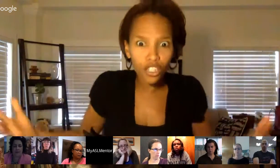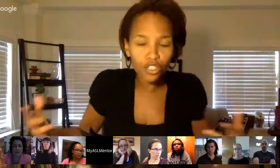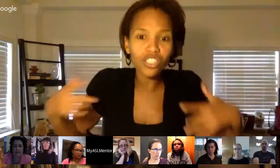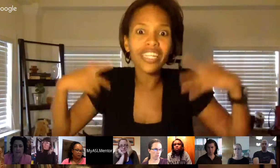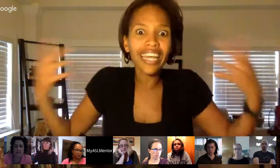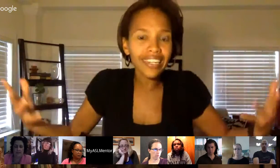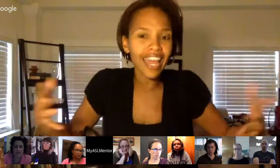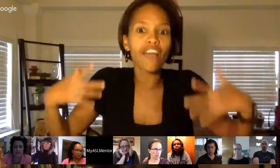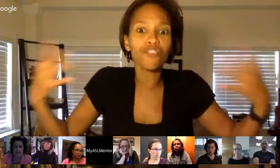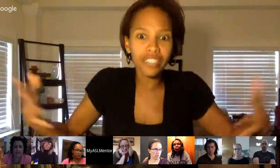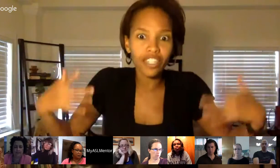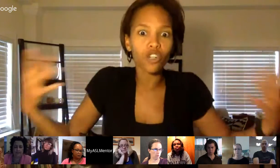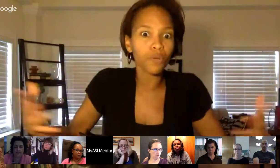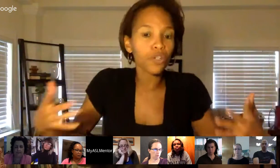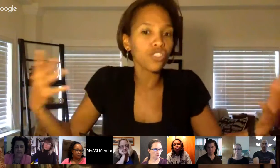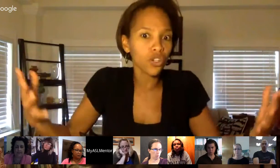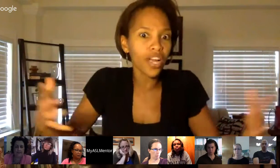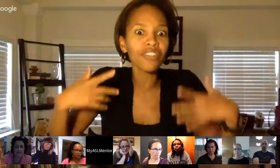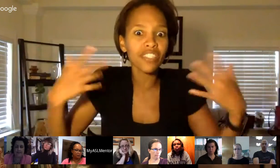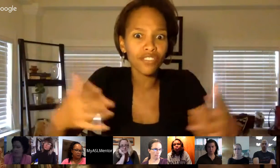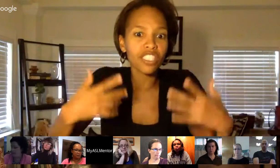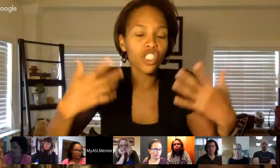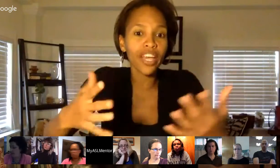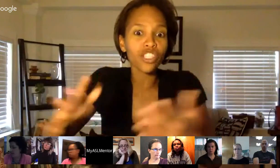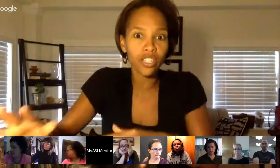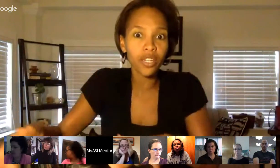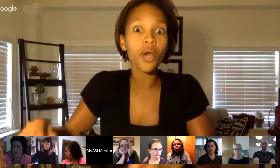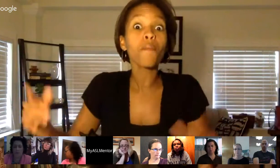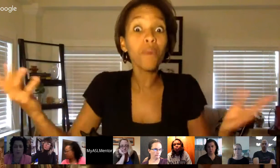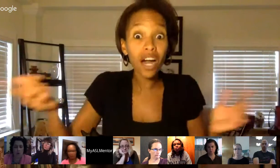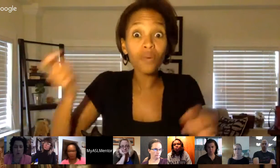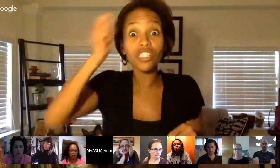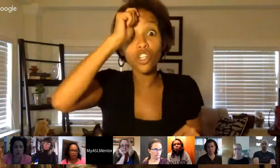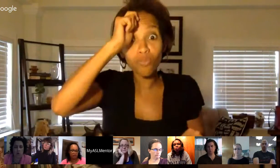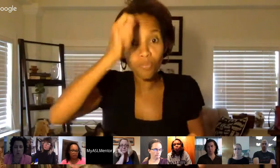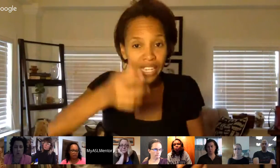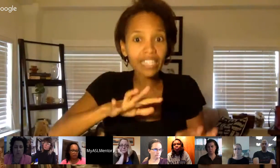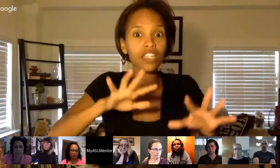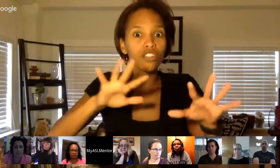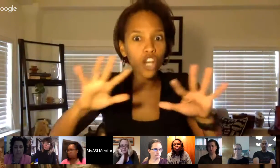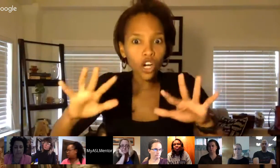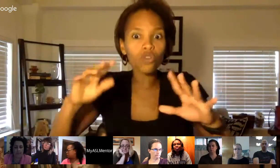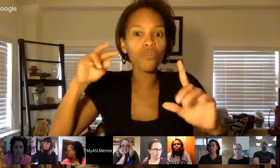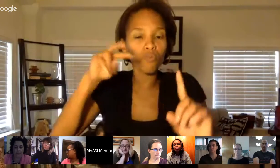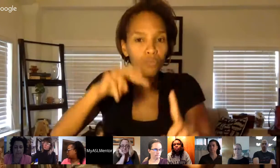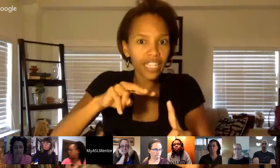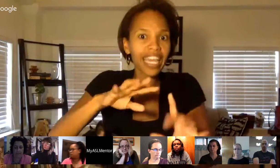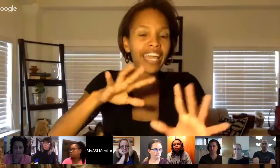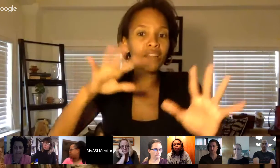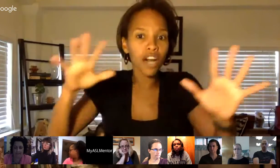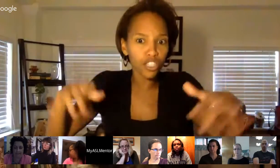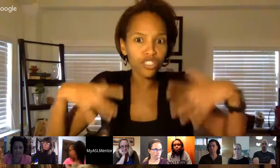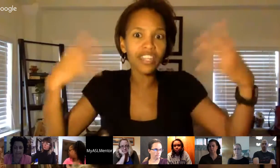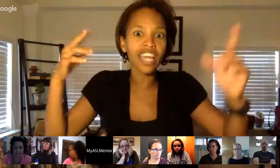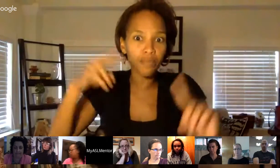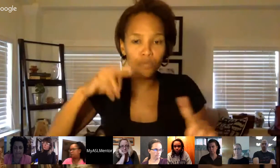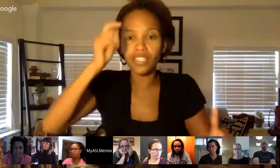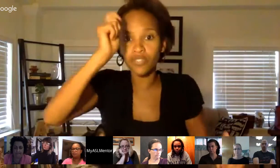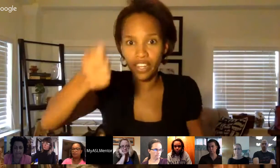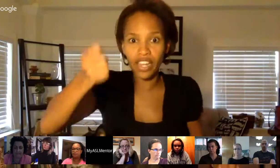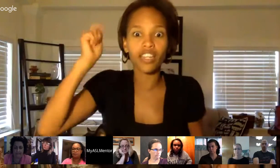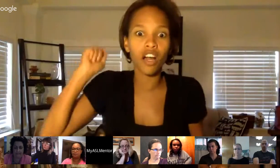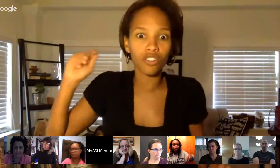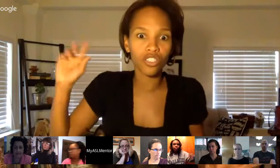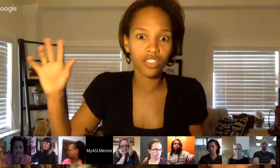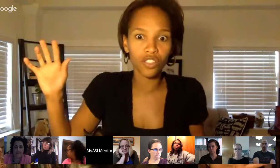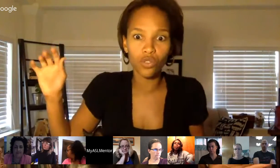fully understand every single person or every situation, but we still meet, know, gain understanding, gain perspective,